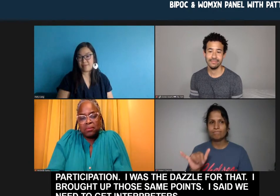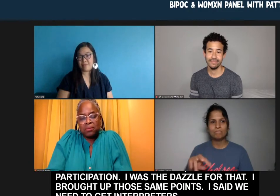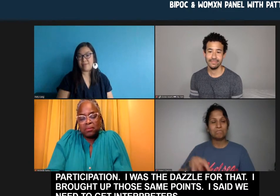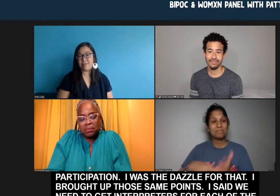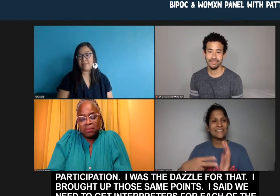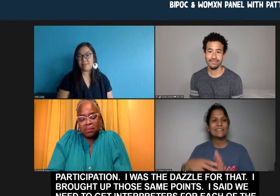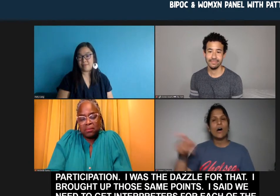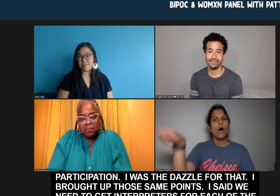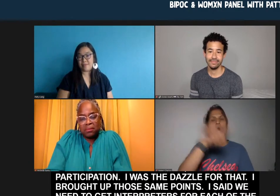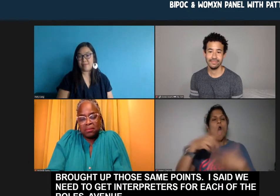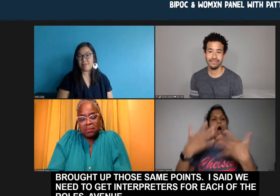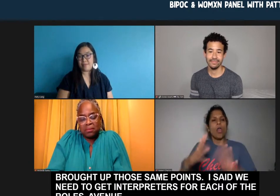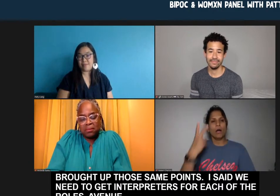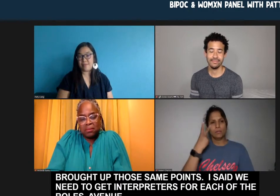And they listened.